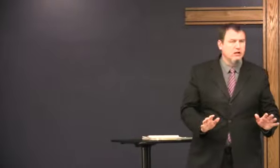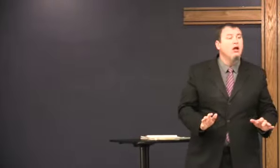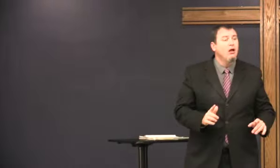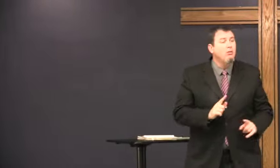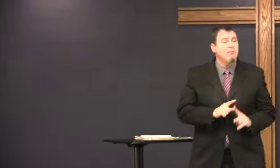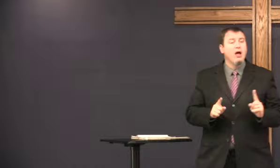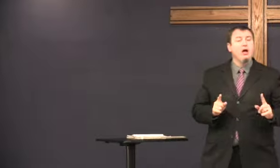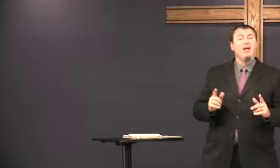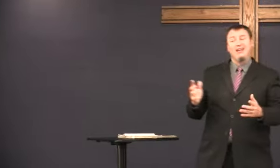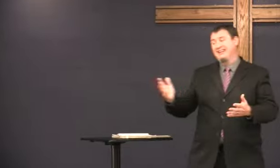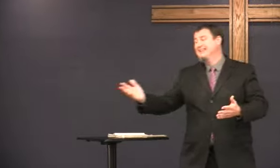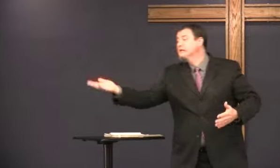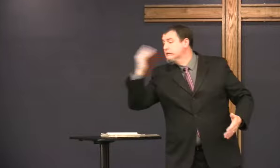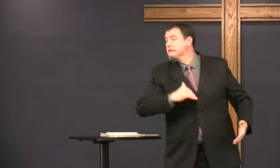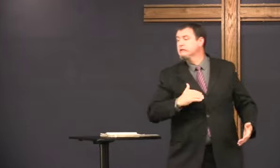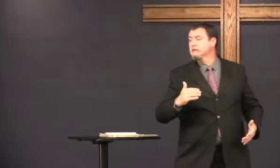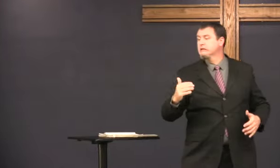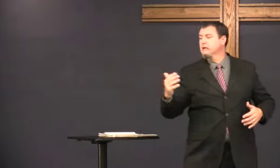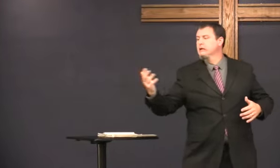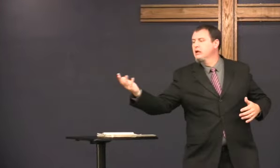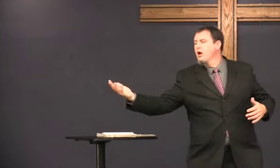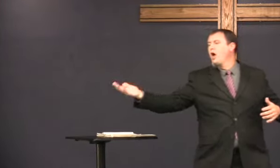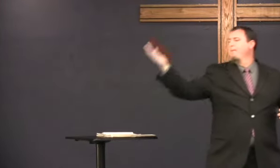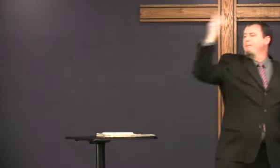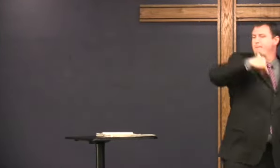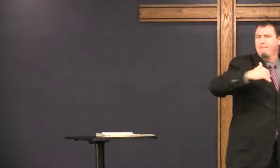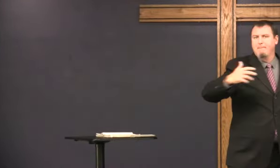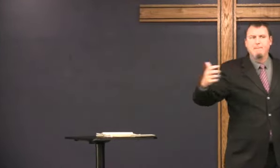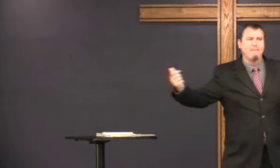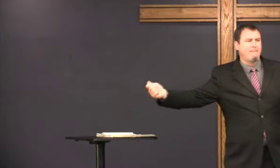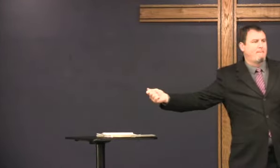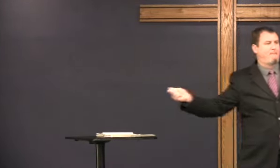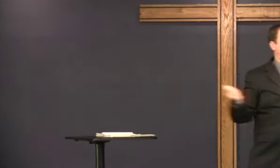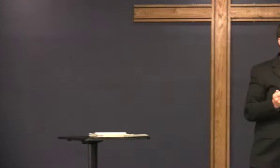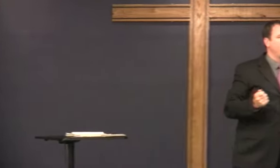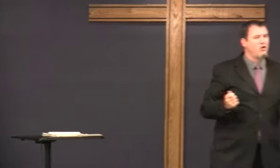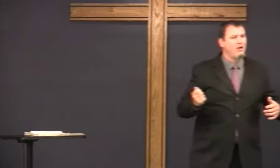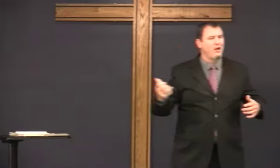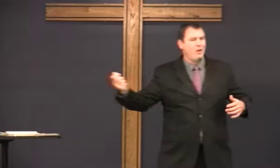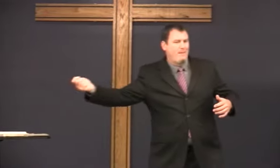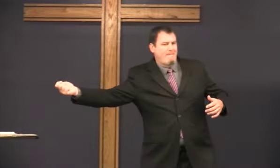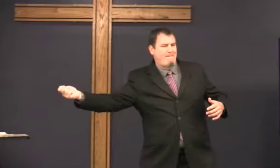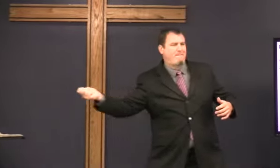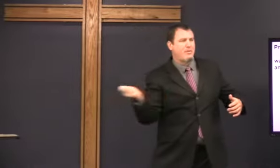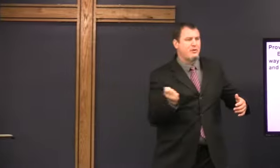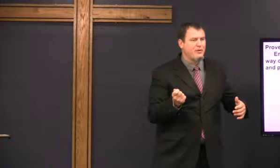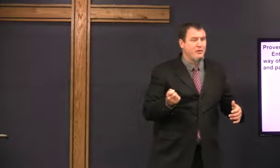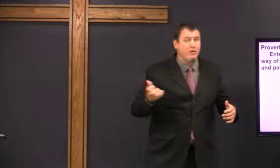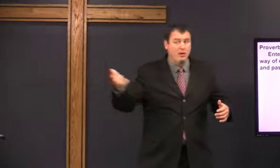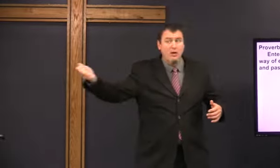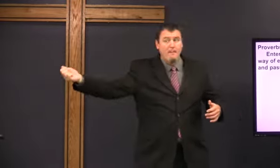I didn't live in that situation, but I went there to get others out.